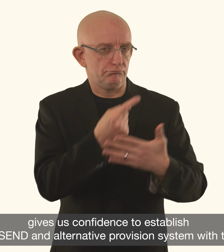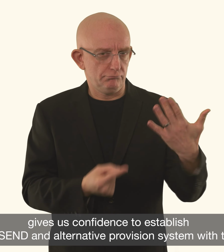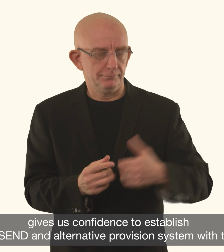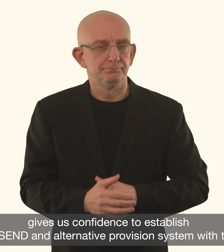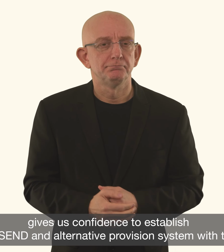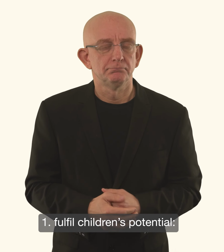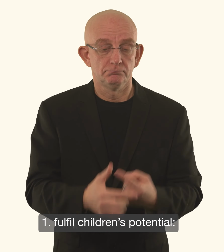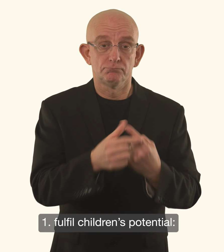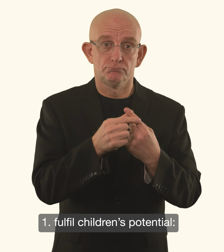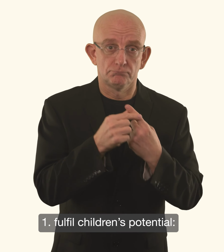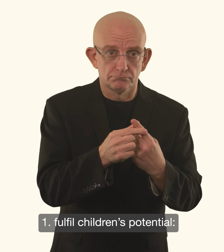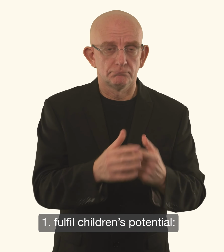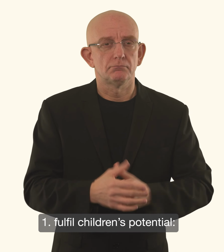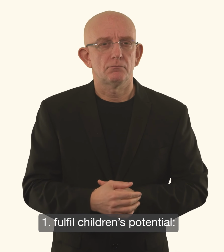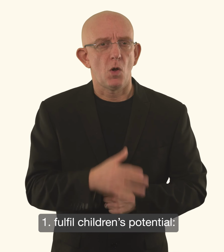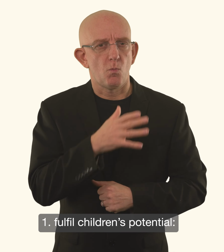1. Fulfill children's potential.